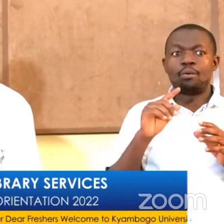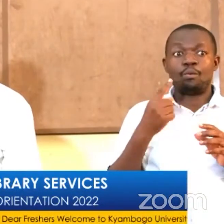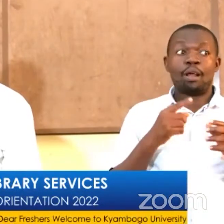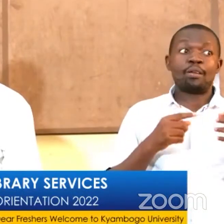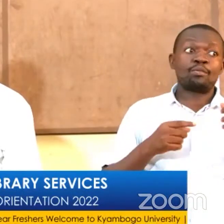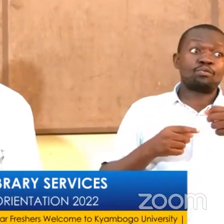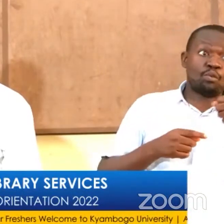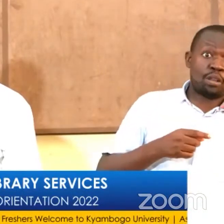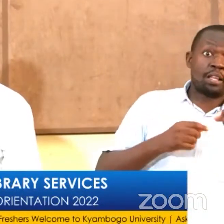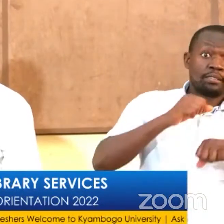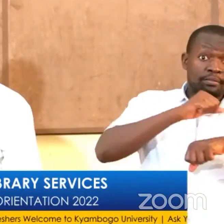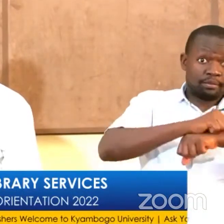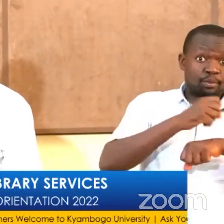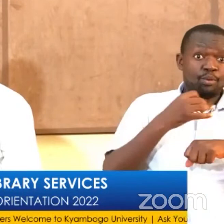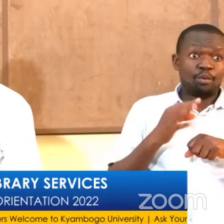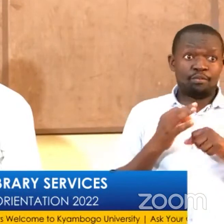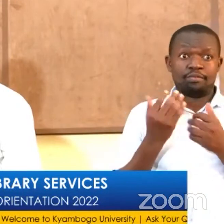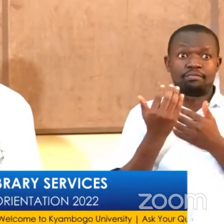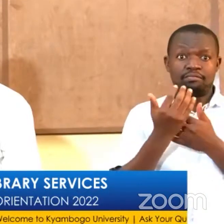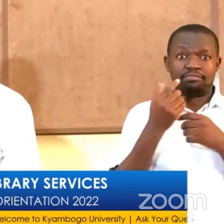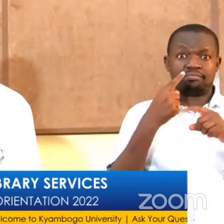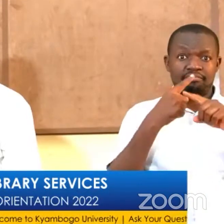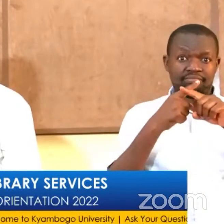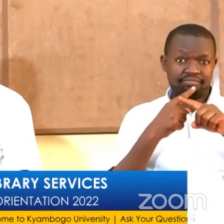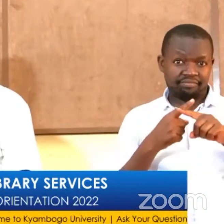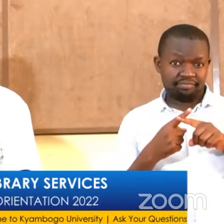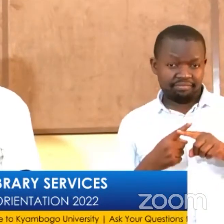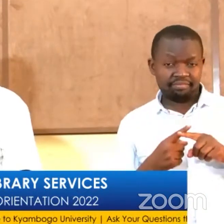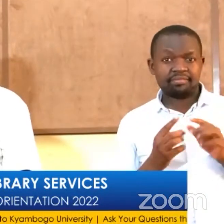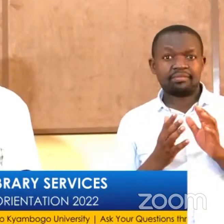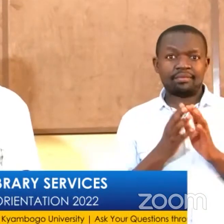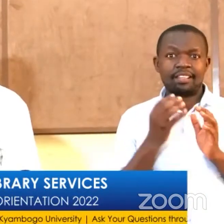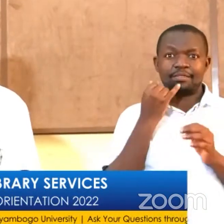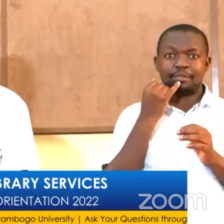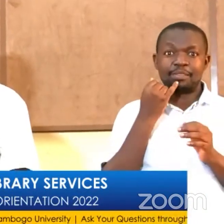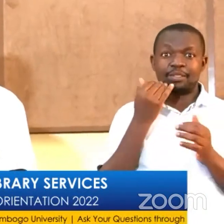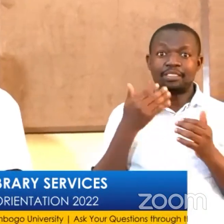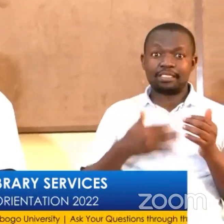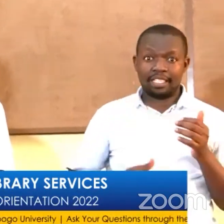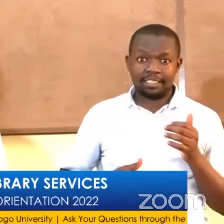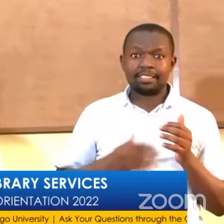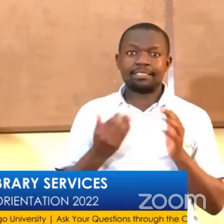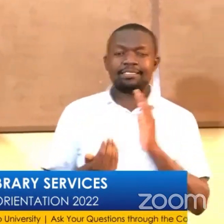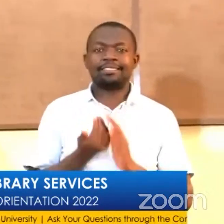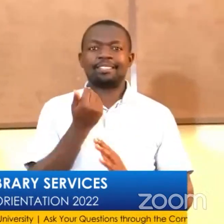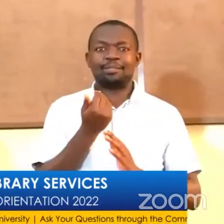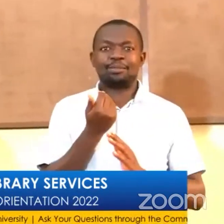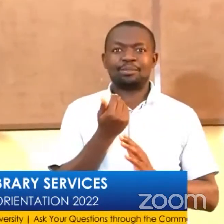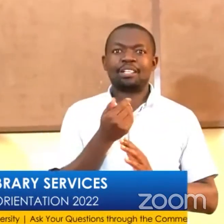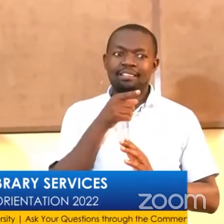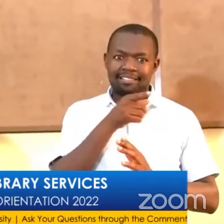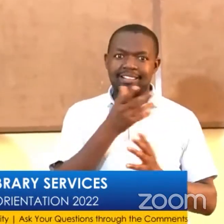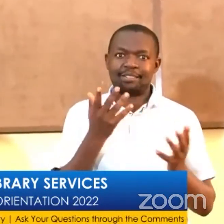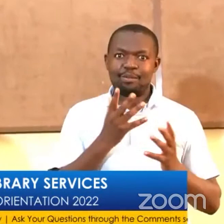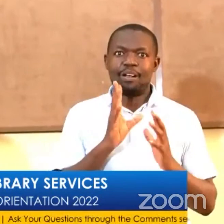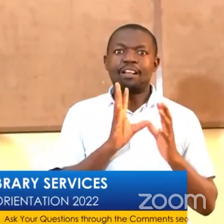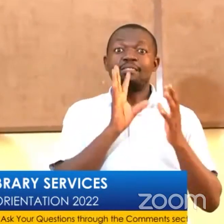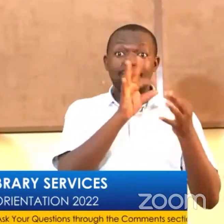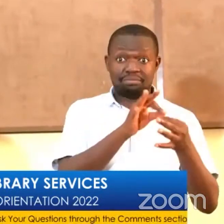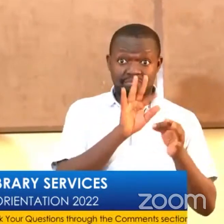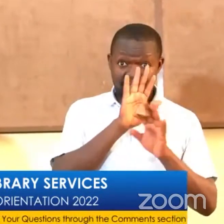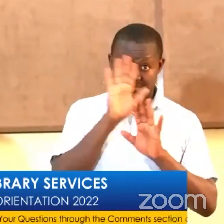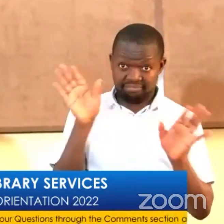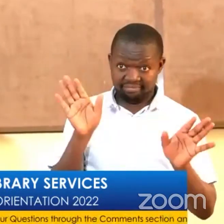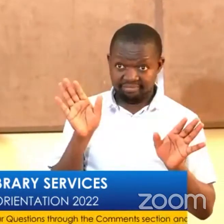then School of Computing and Information Sciences is the new one. So that's where you belong. Is that clear?